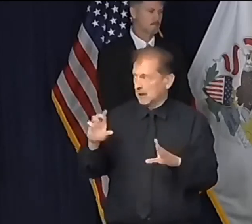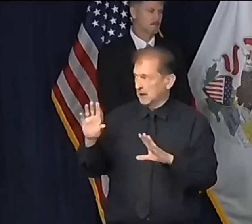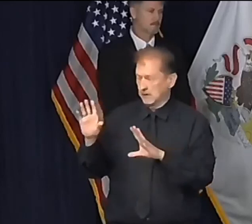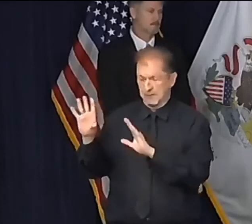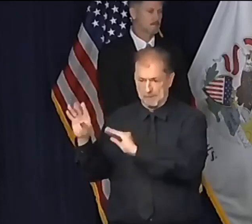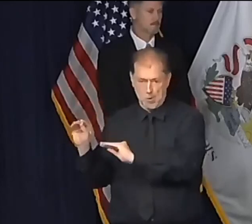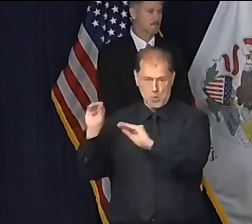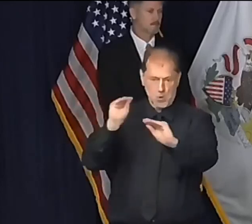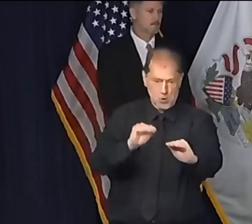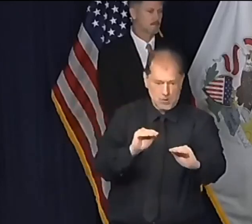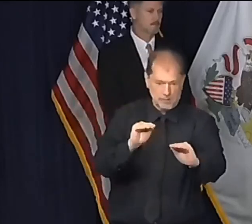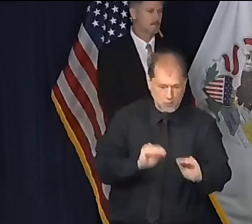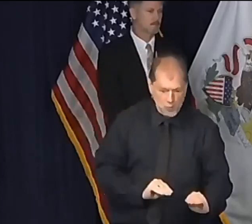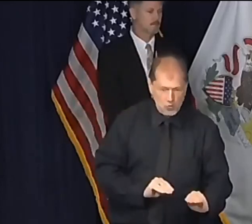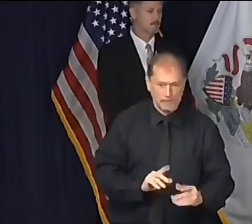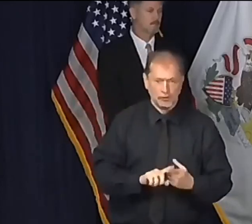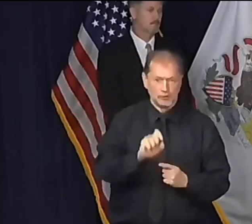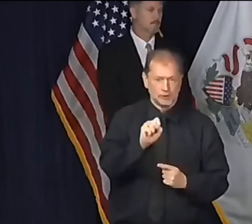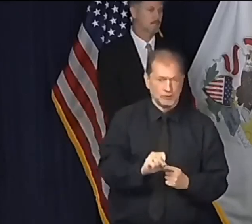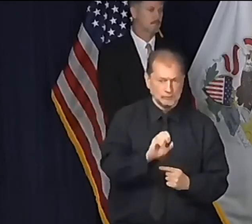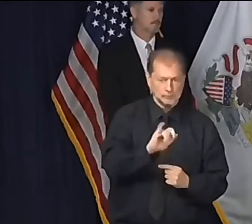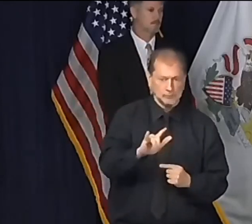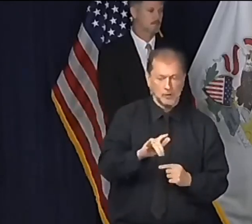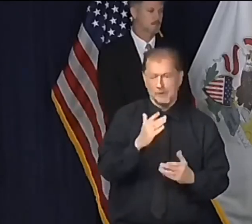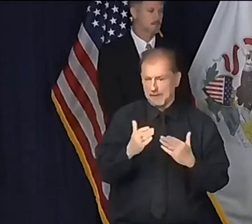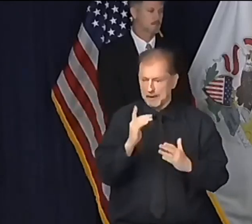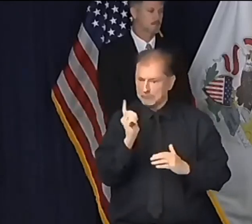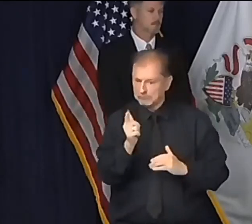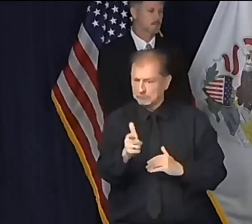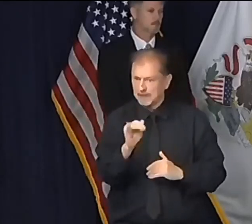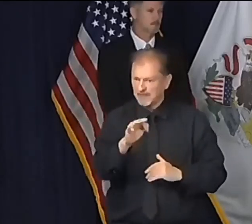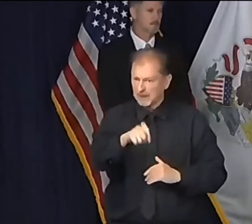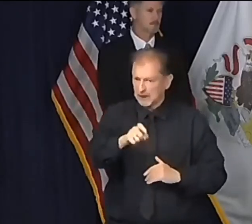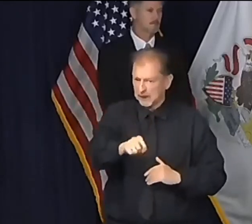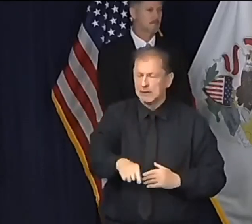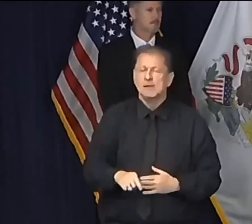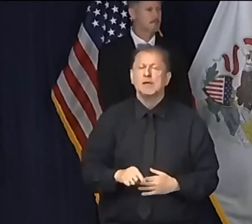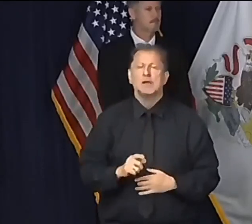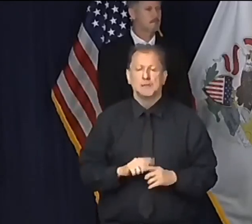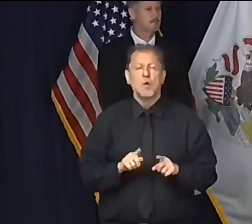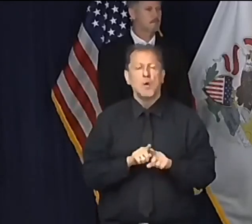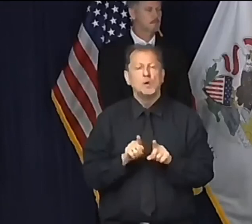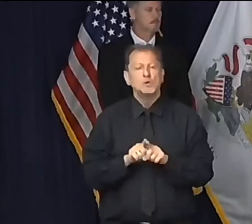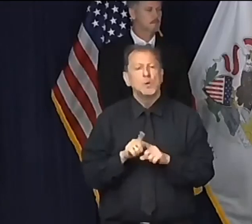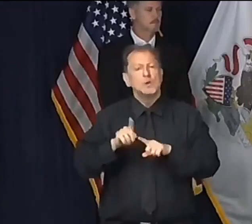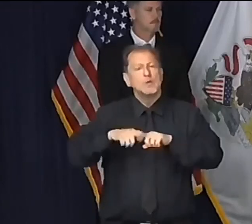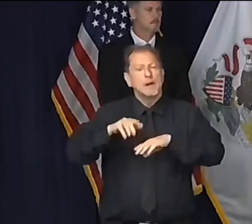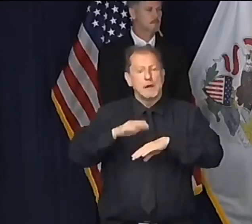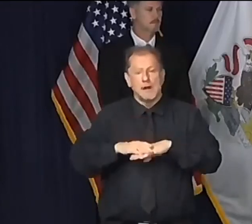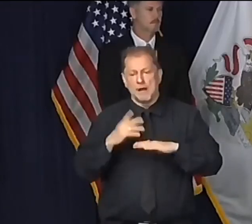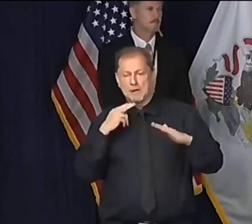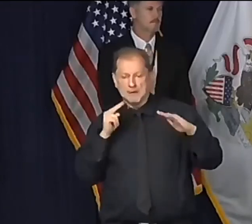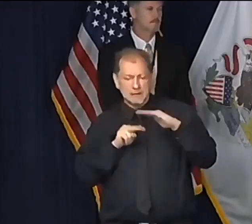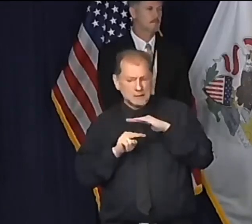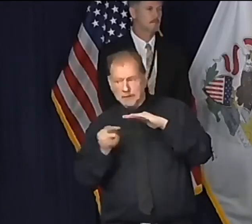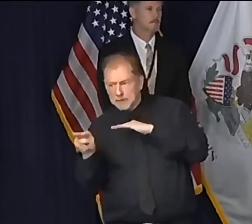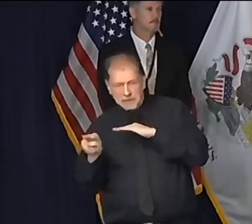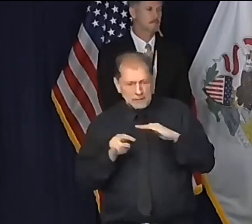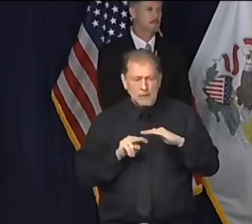potentially will have to do some moving of things, but we are also looking at what the needs will be there, and if we need